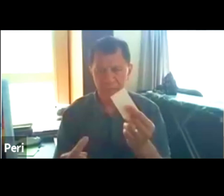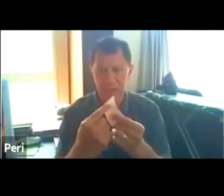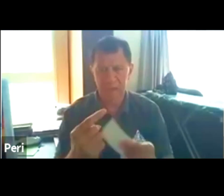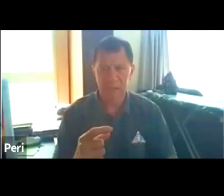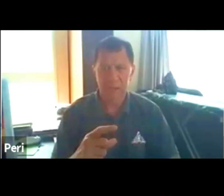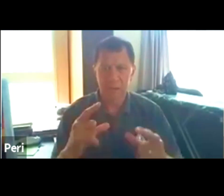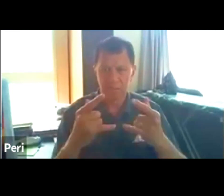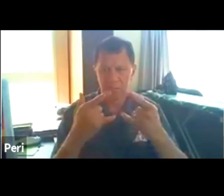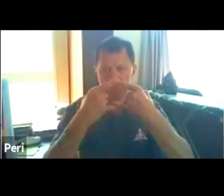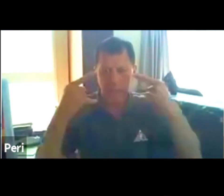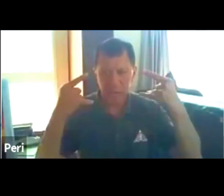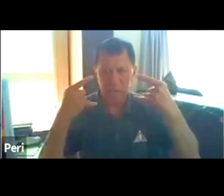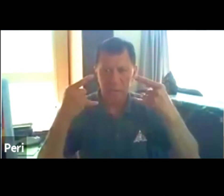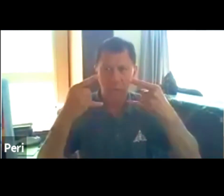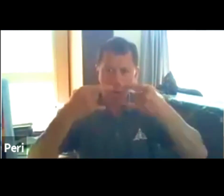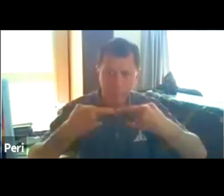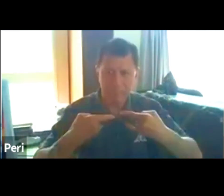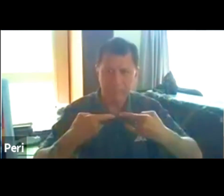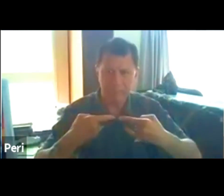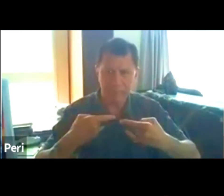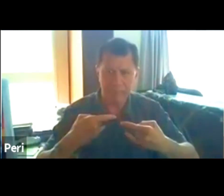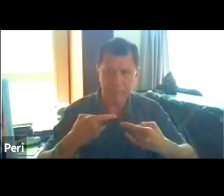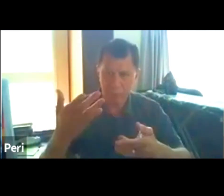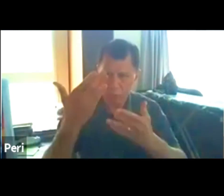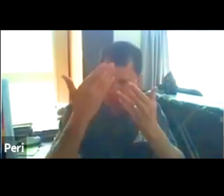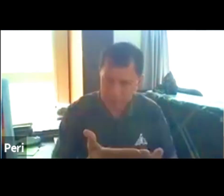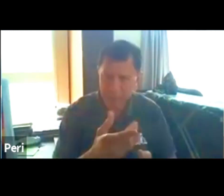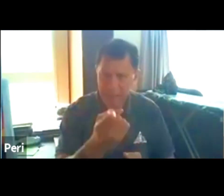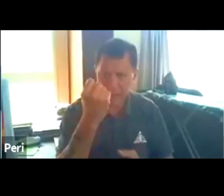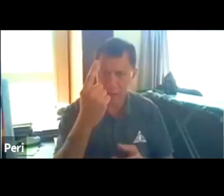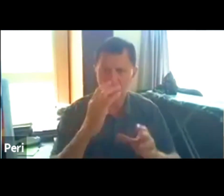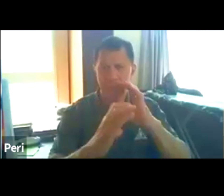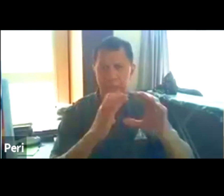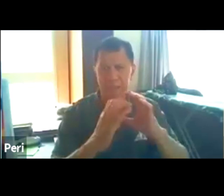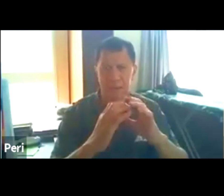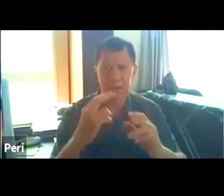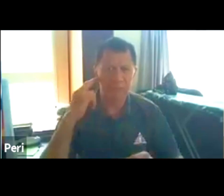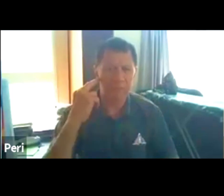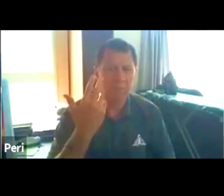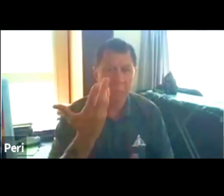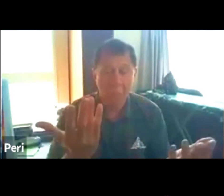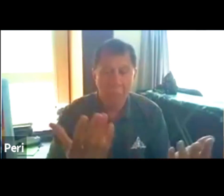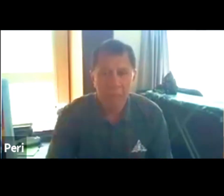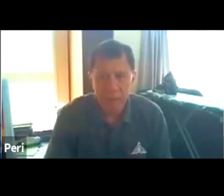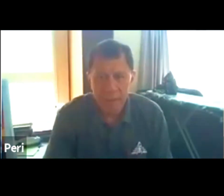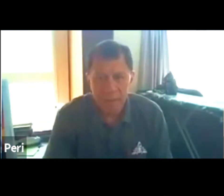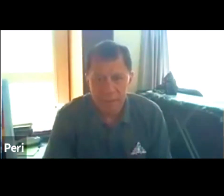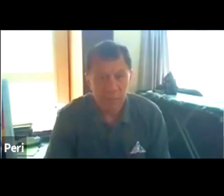us. So it's very important for us as a deaf community to be able to show this to professionals to